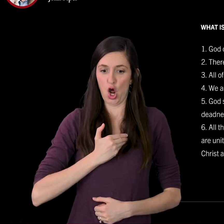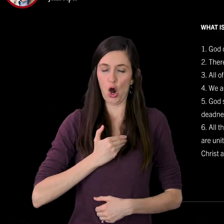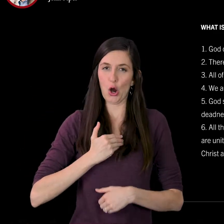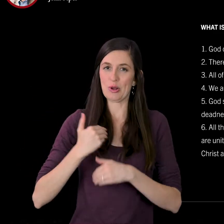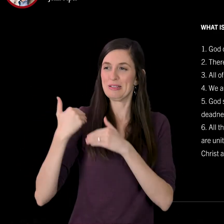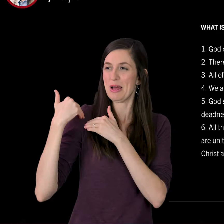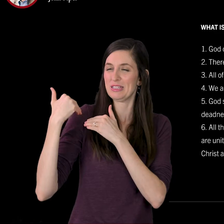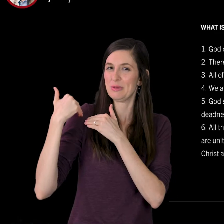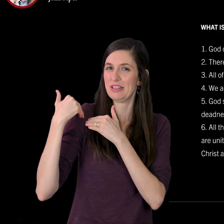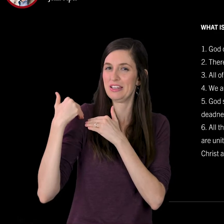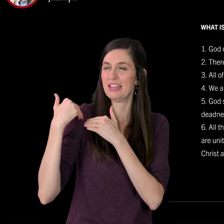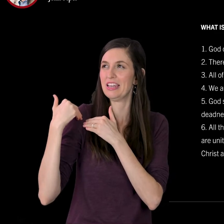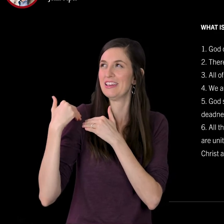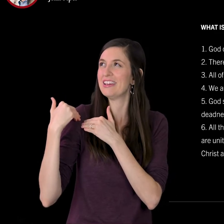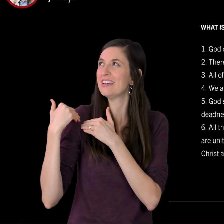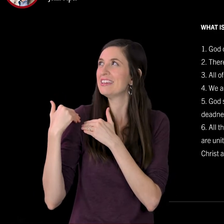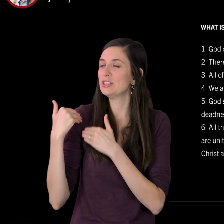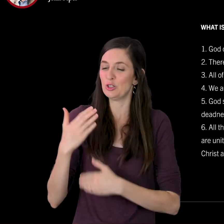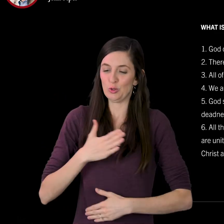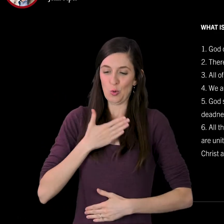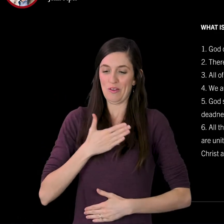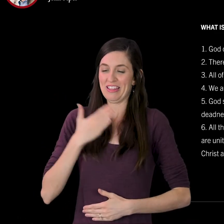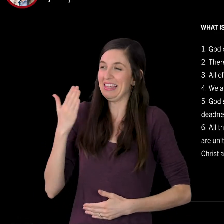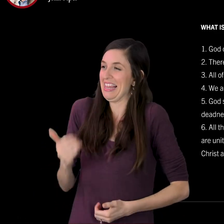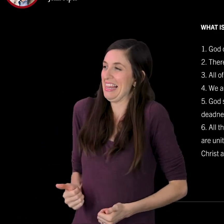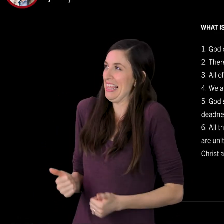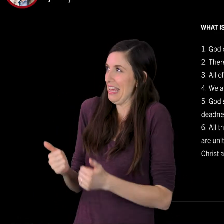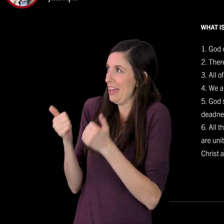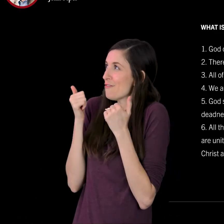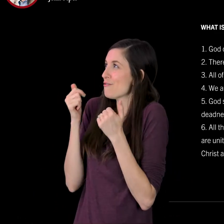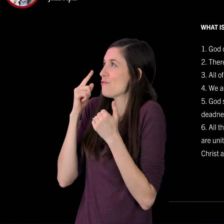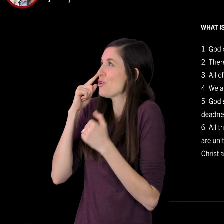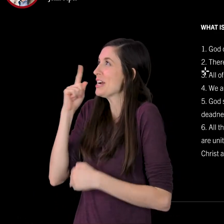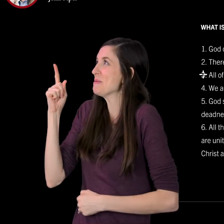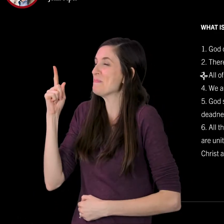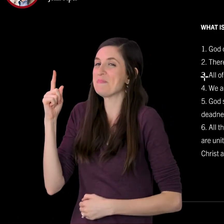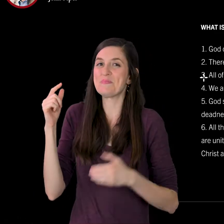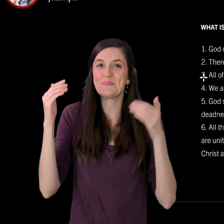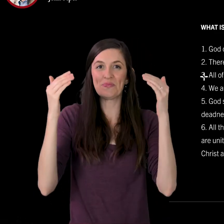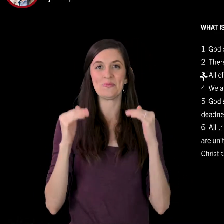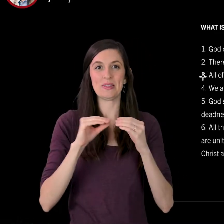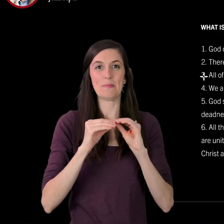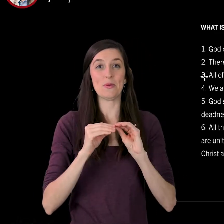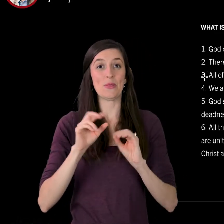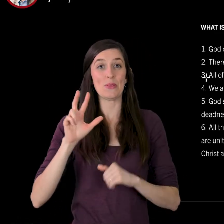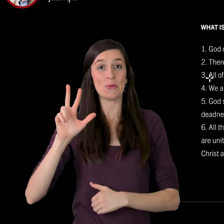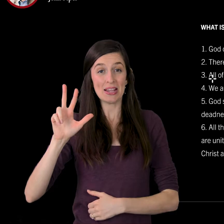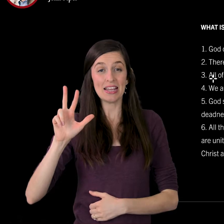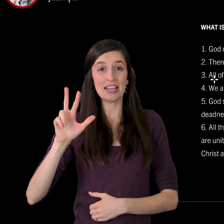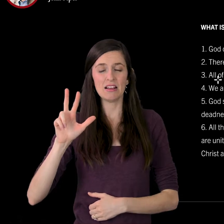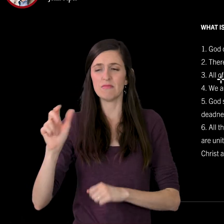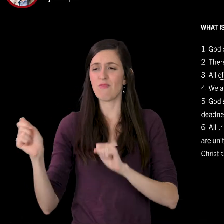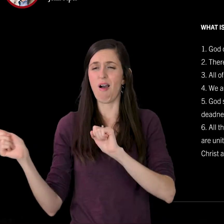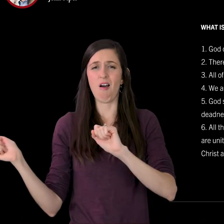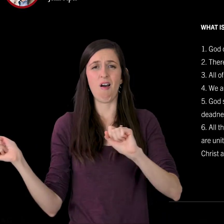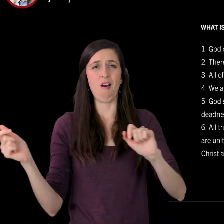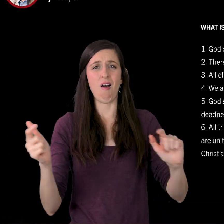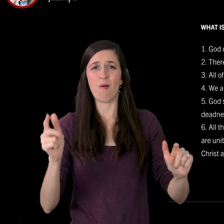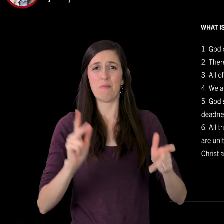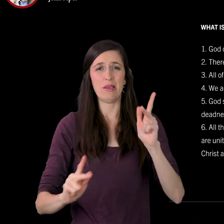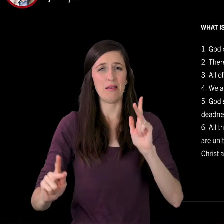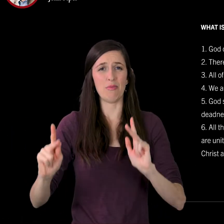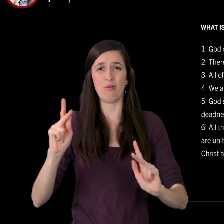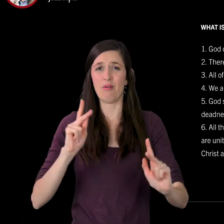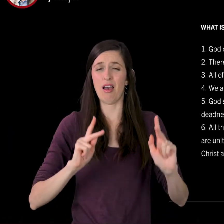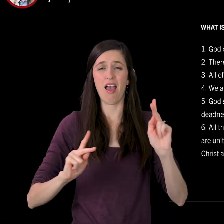man's joyful duty to live for the glory of God. Three, all